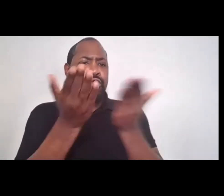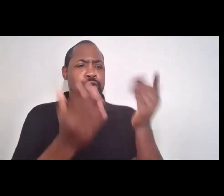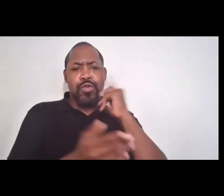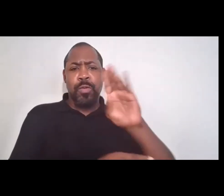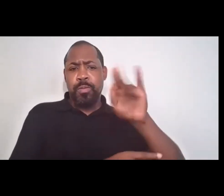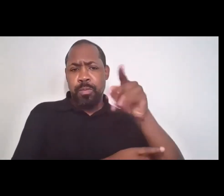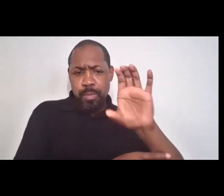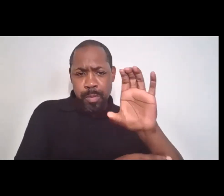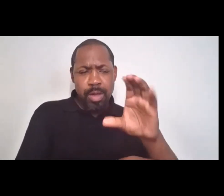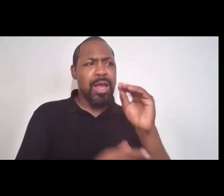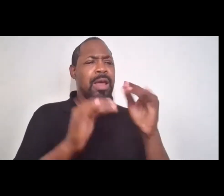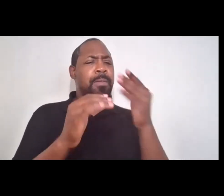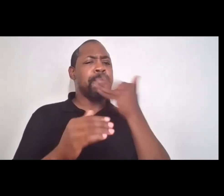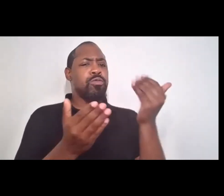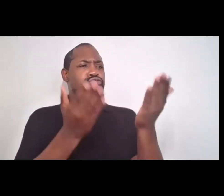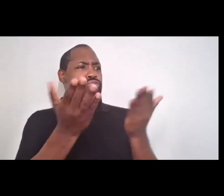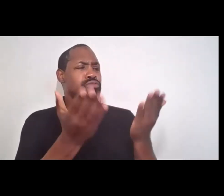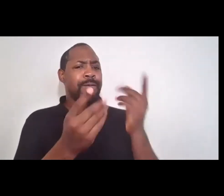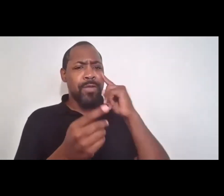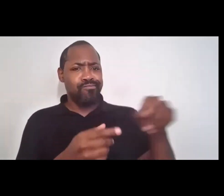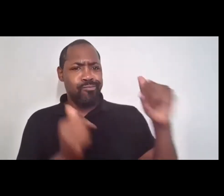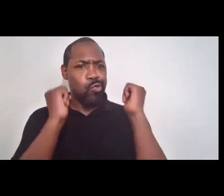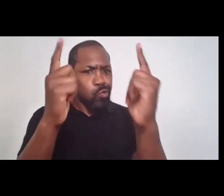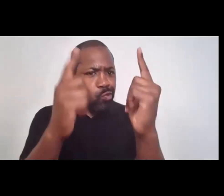Deaf and Hard of Hearing can better serve the Black and Brown and Indigenous communities.